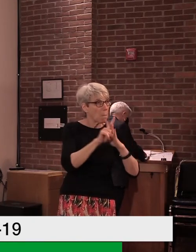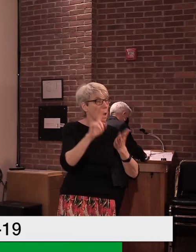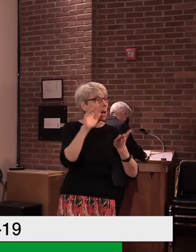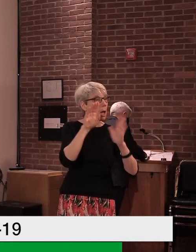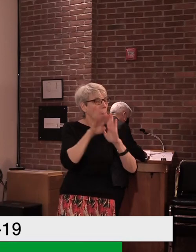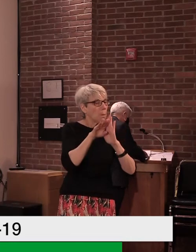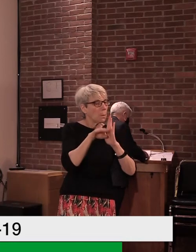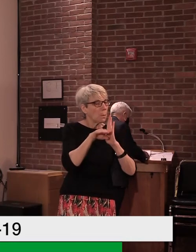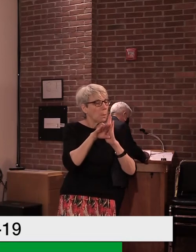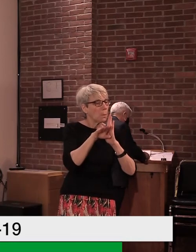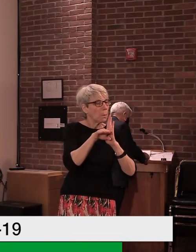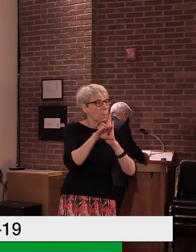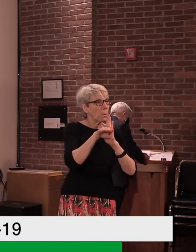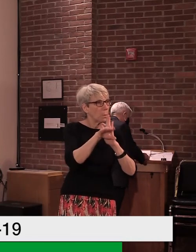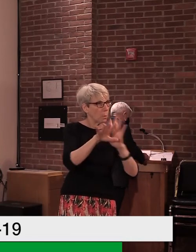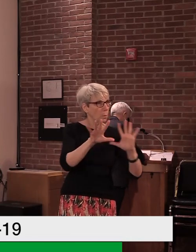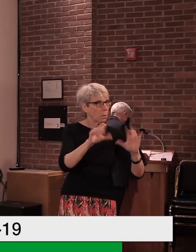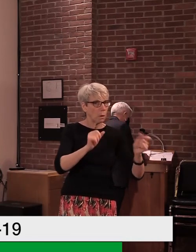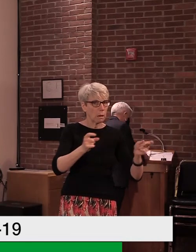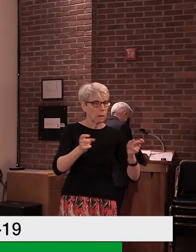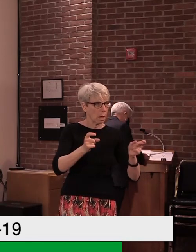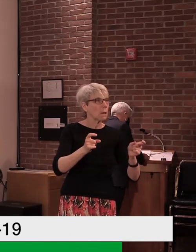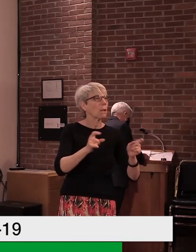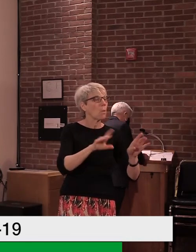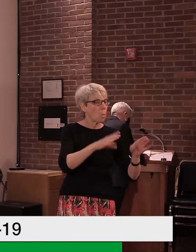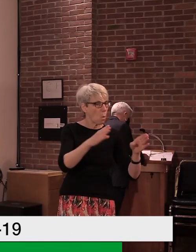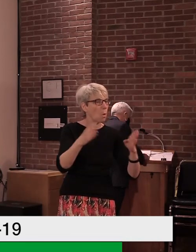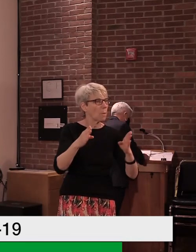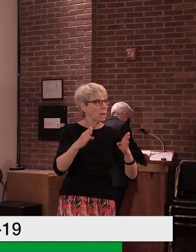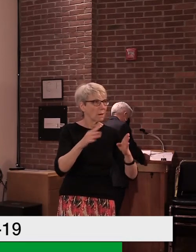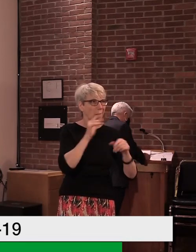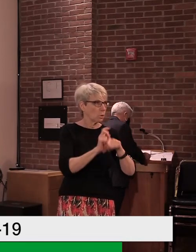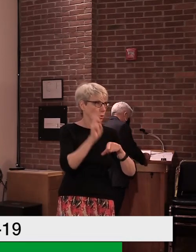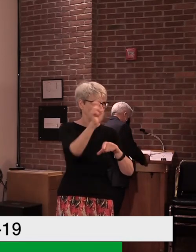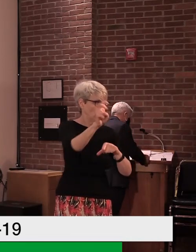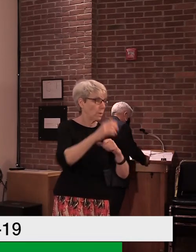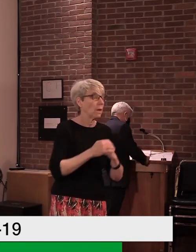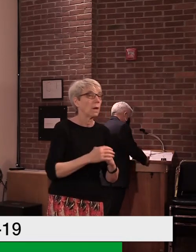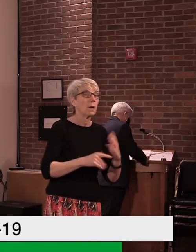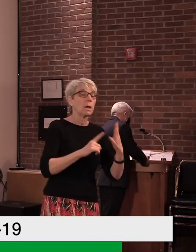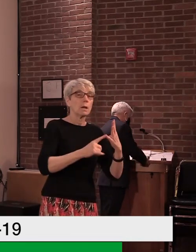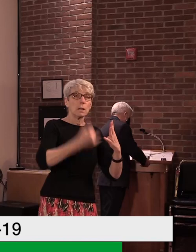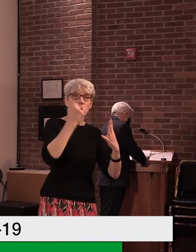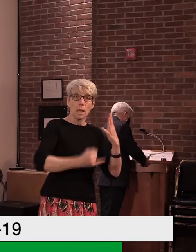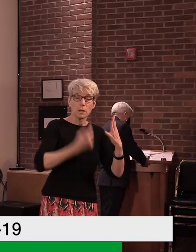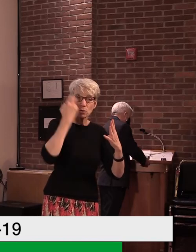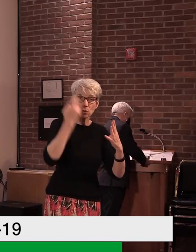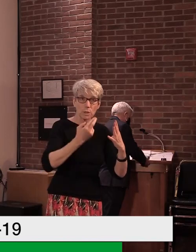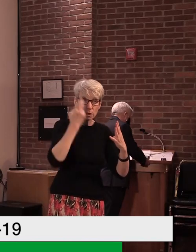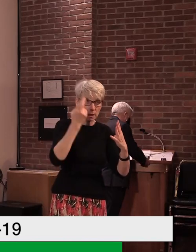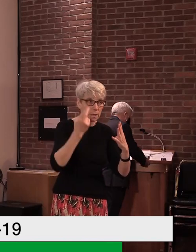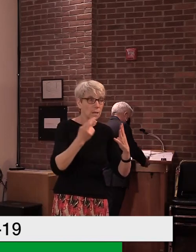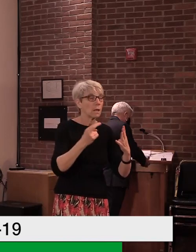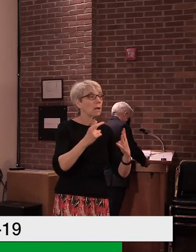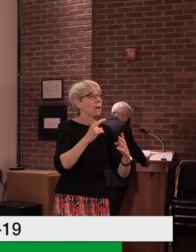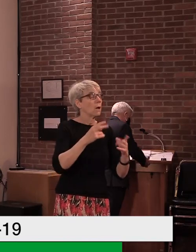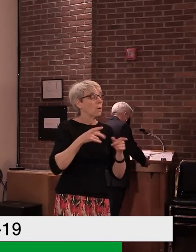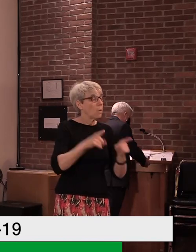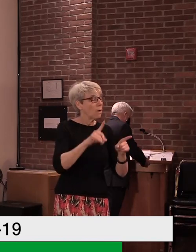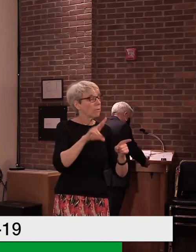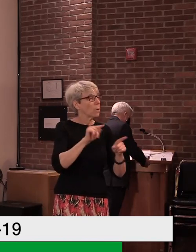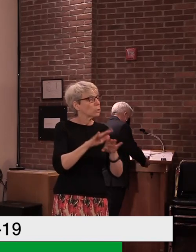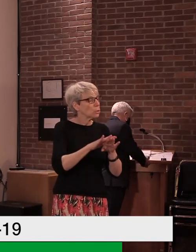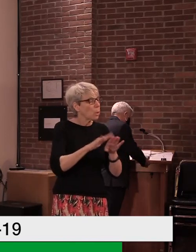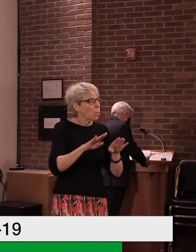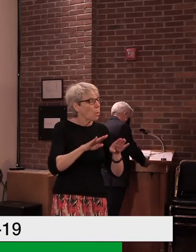of virus suppression. And lastly, the very phased and gradual reopening of our state.